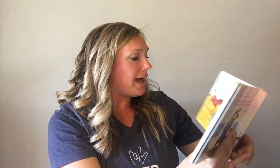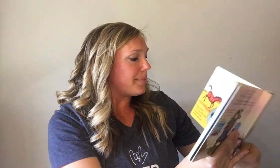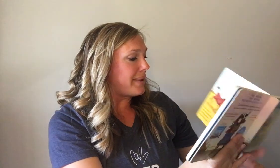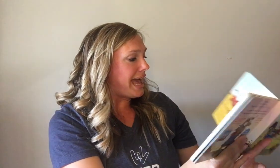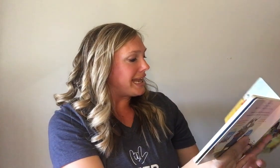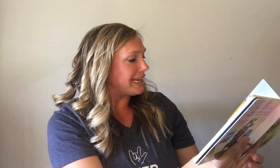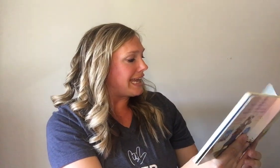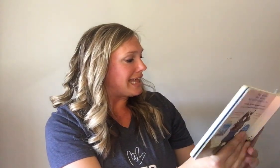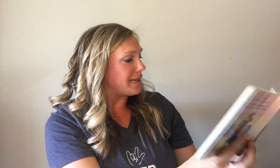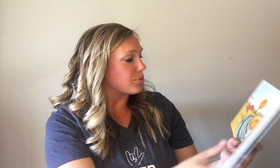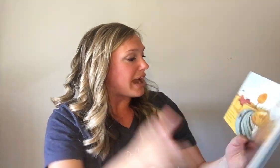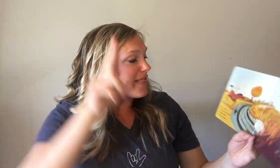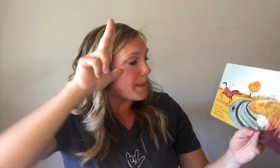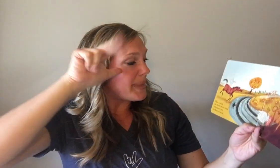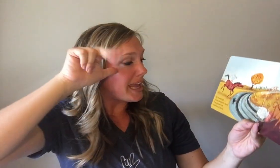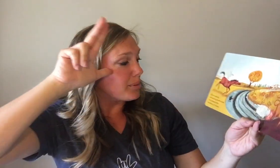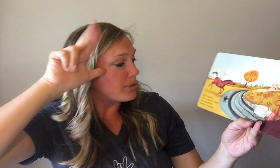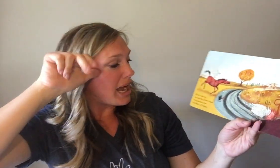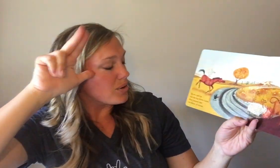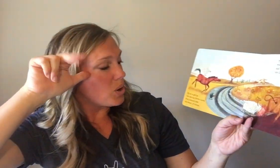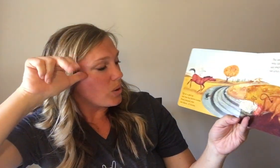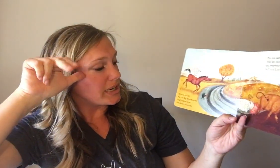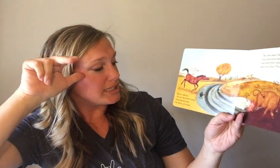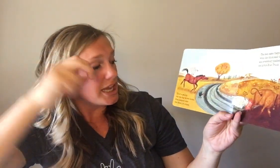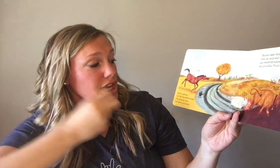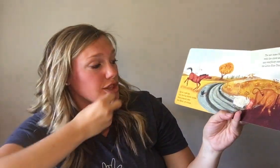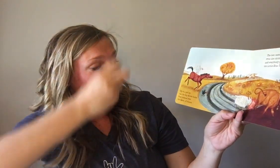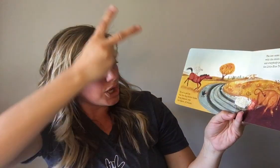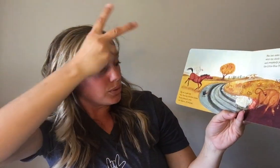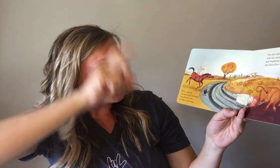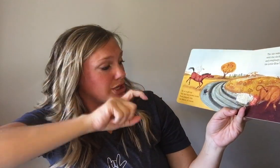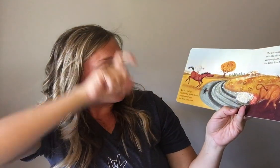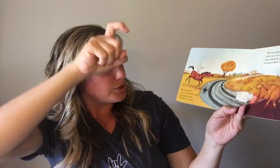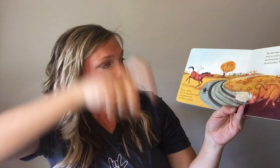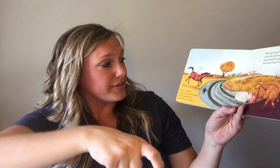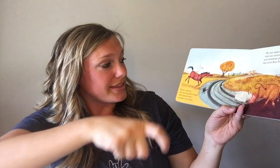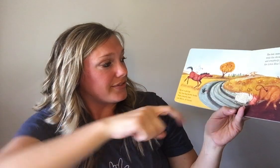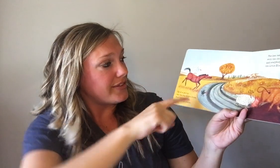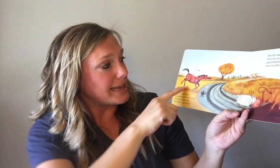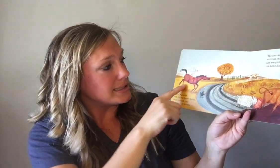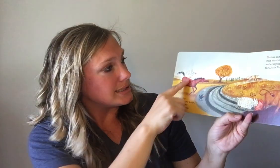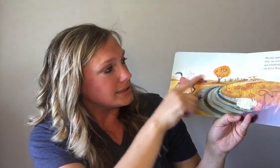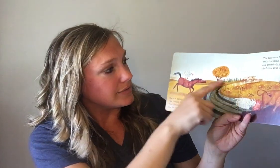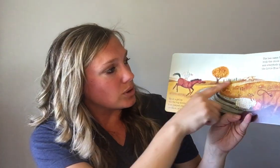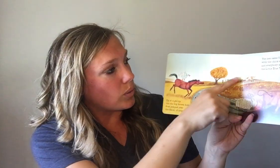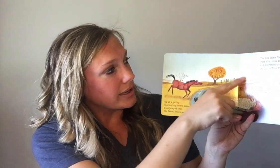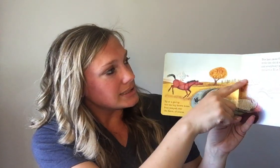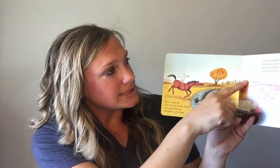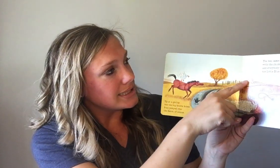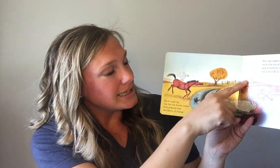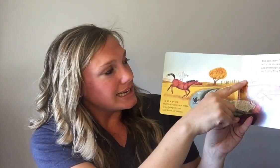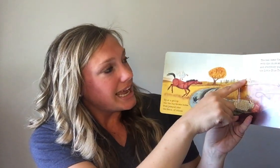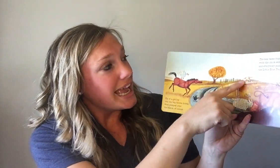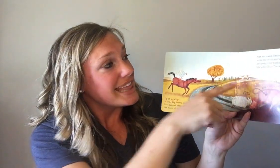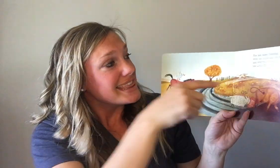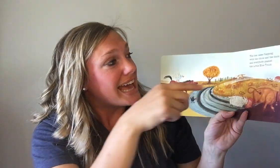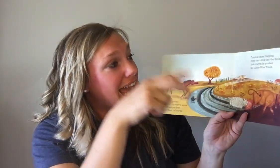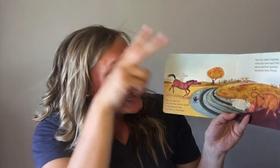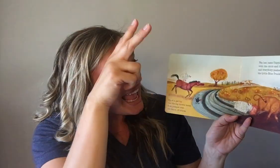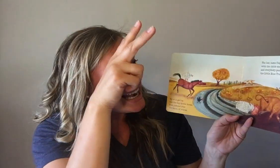Up at a gallop ran the big brown horse. The goat jumped over the fence, of course. The hen